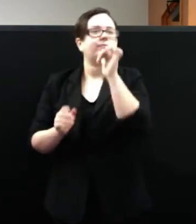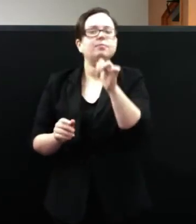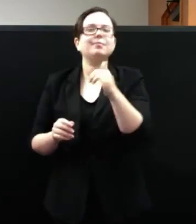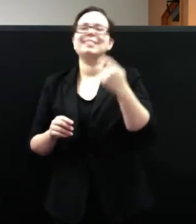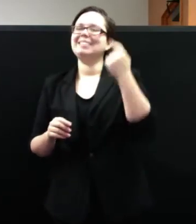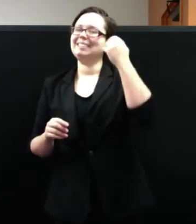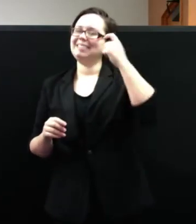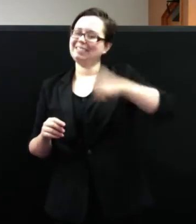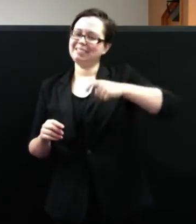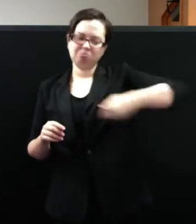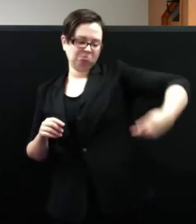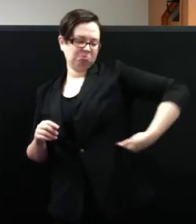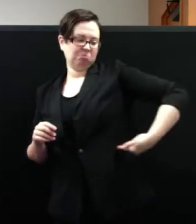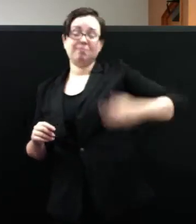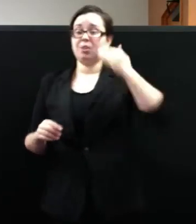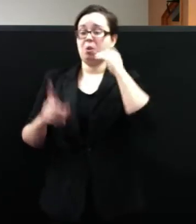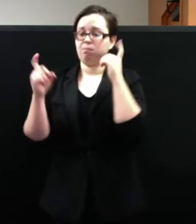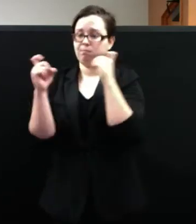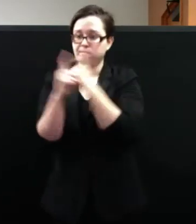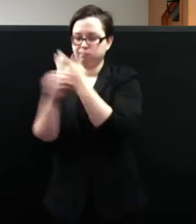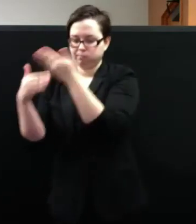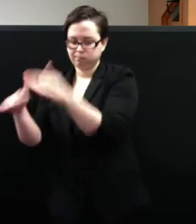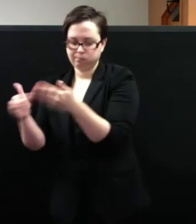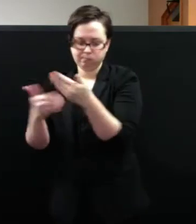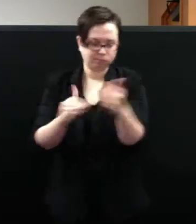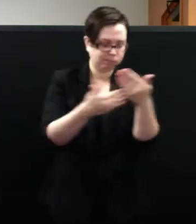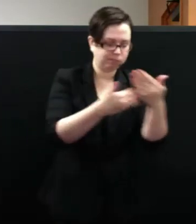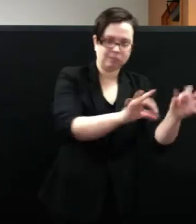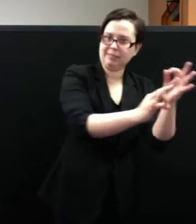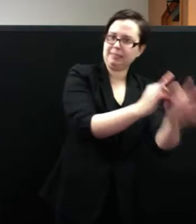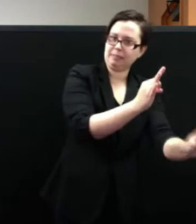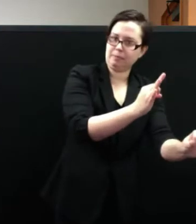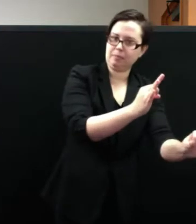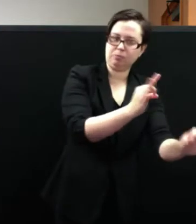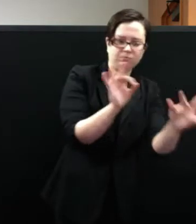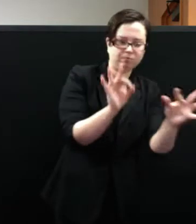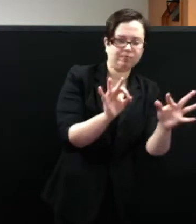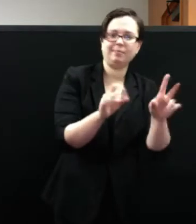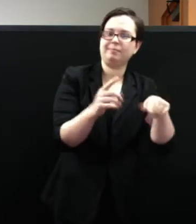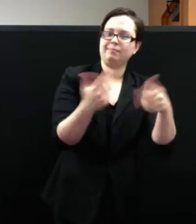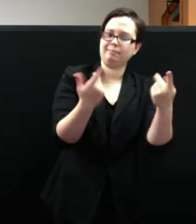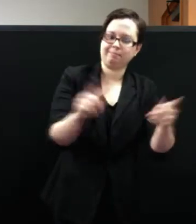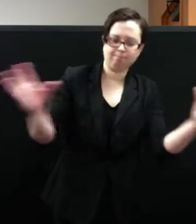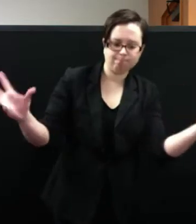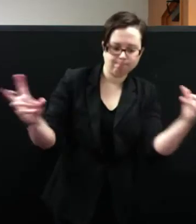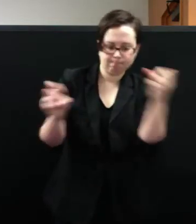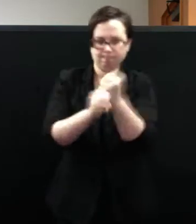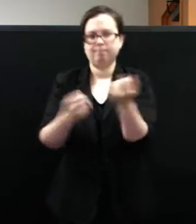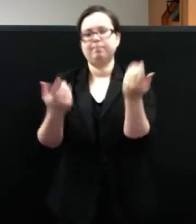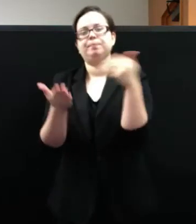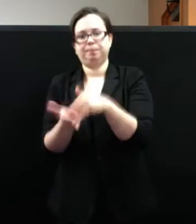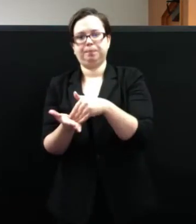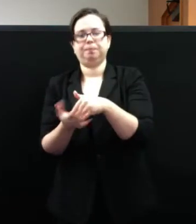break down complex things into simple things and then bring them back together again. So this brings us to our second part of